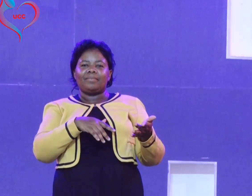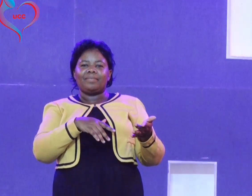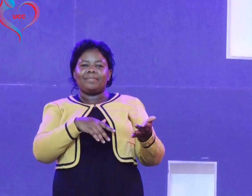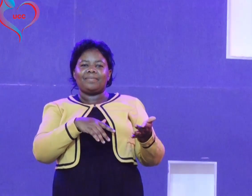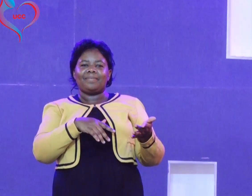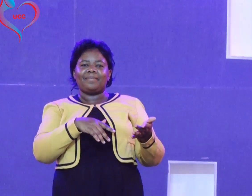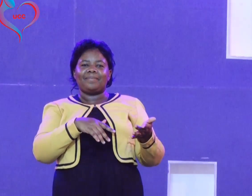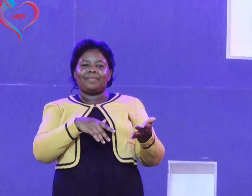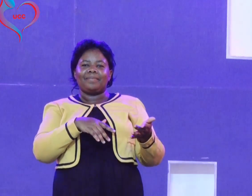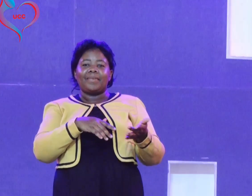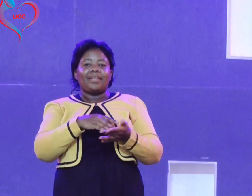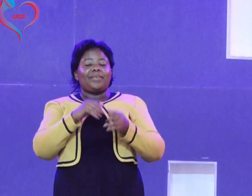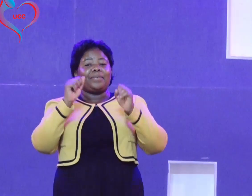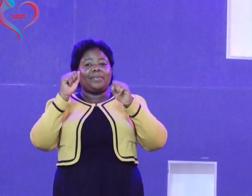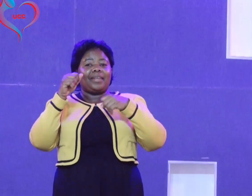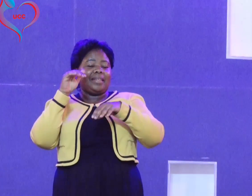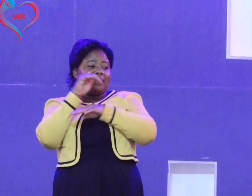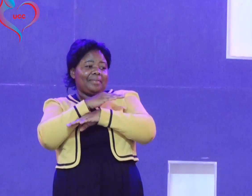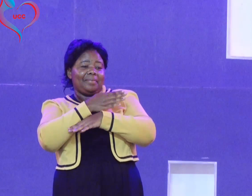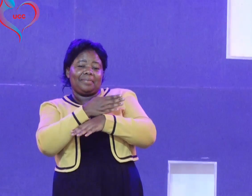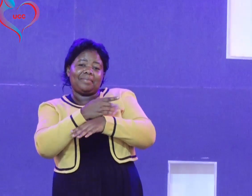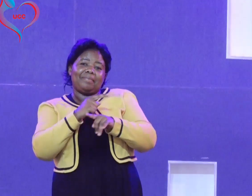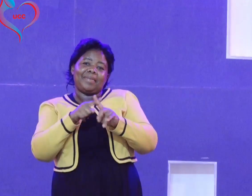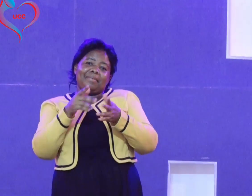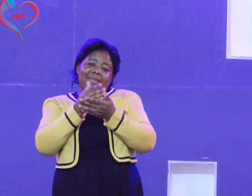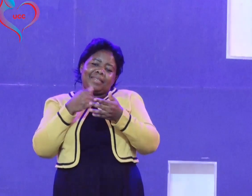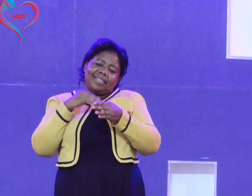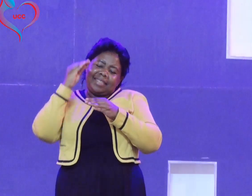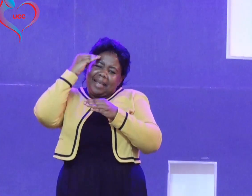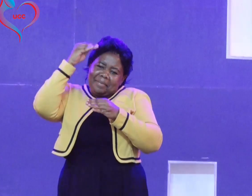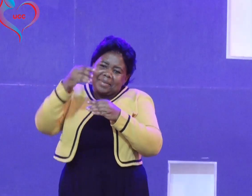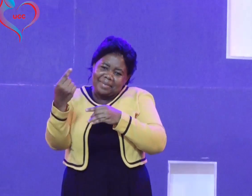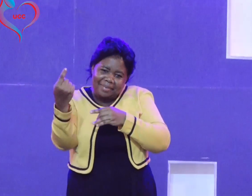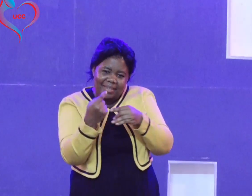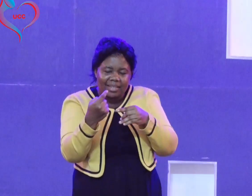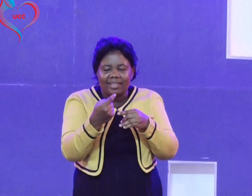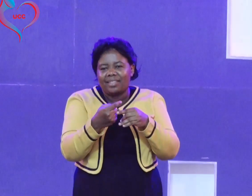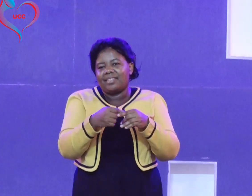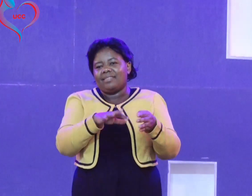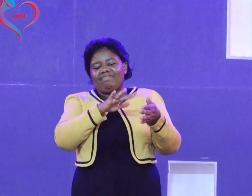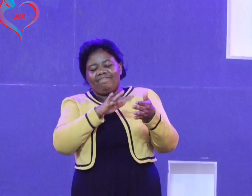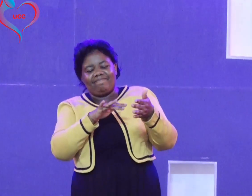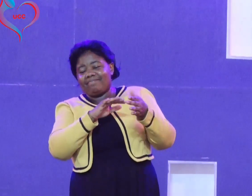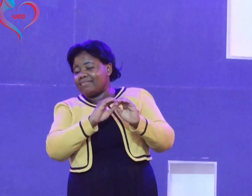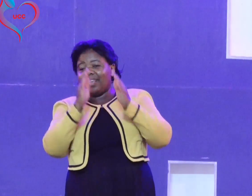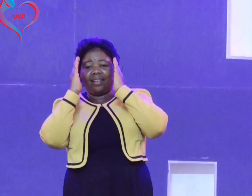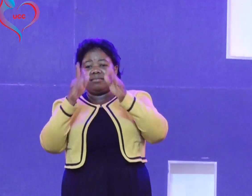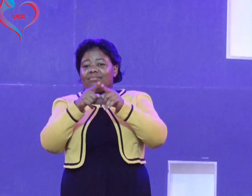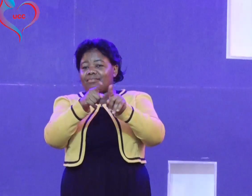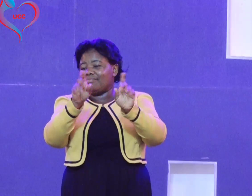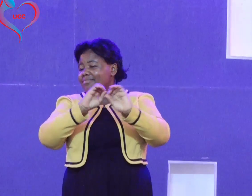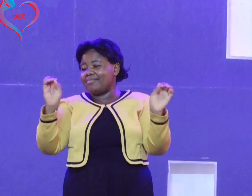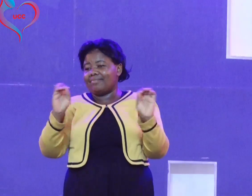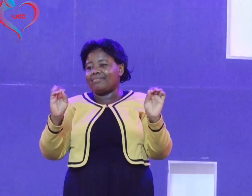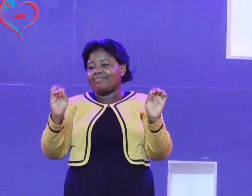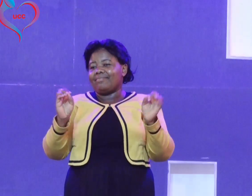Oyinza n'okumbuza niyo olw'okuba nina ka message kenza ninga let me first respond to this then neyokuddira kigamba I will not give you attention because I'm on my phone.